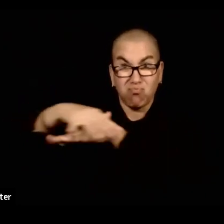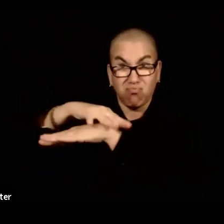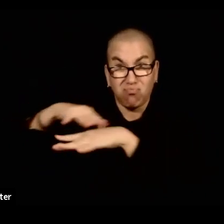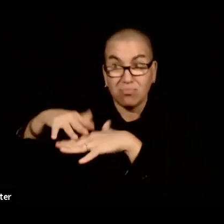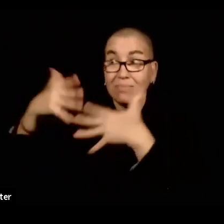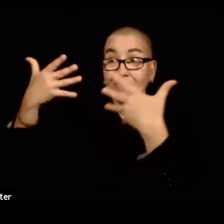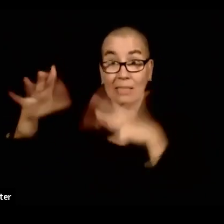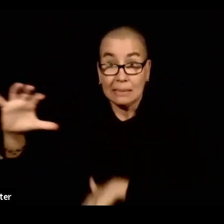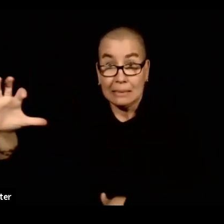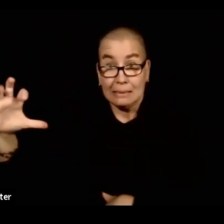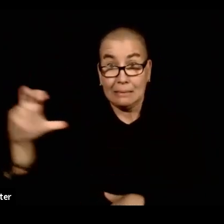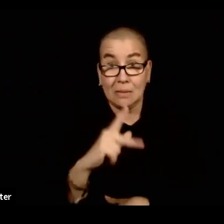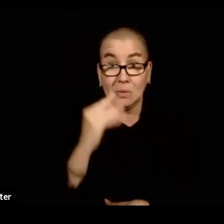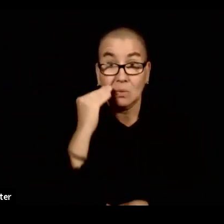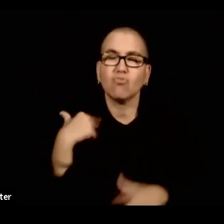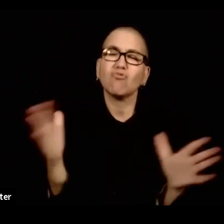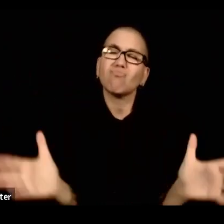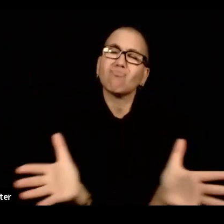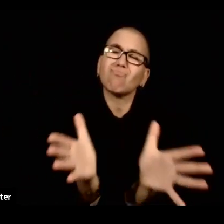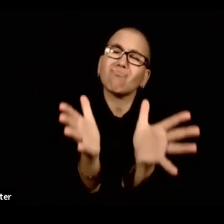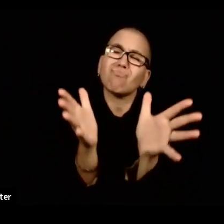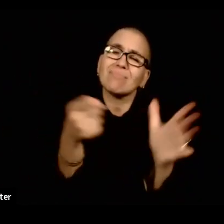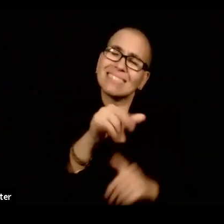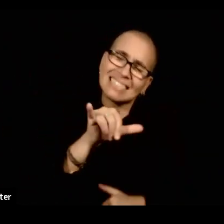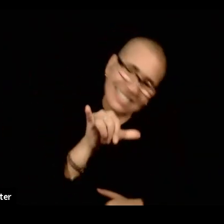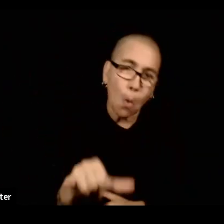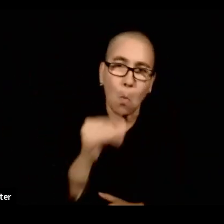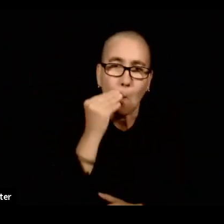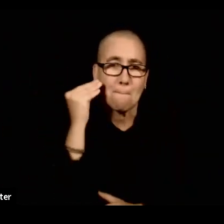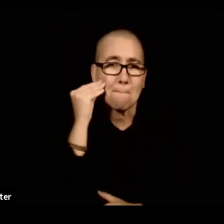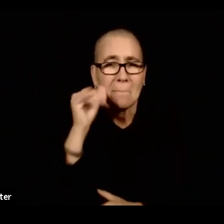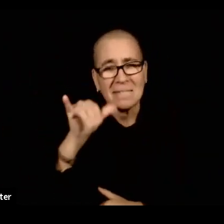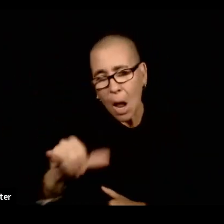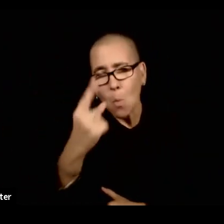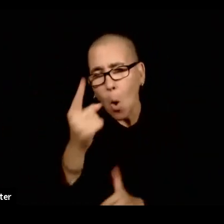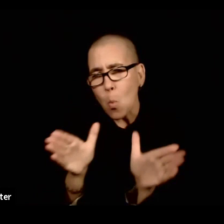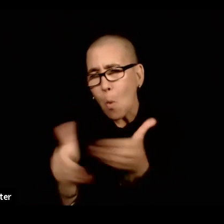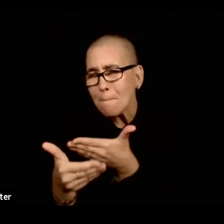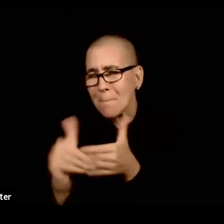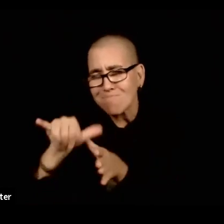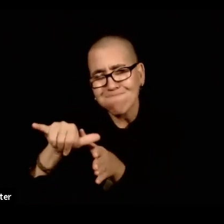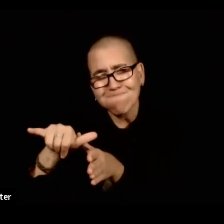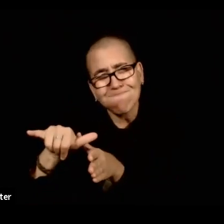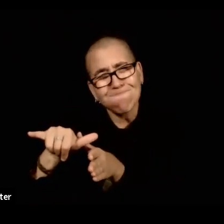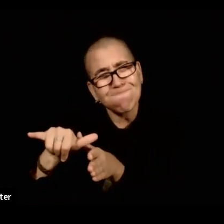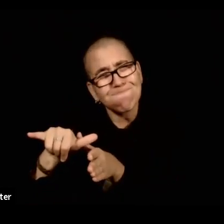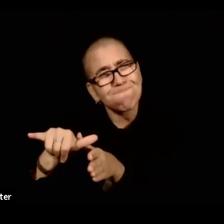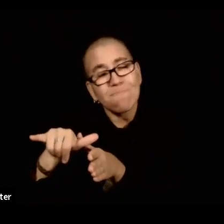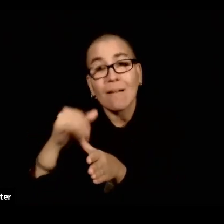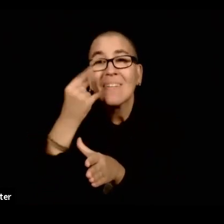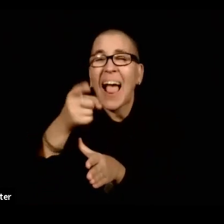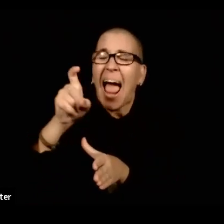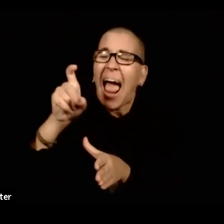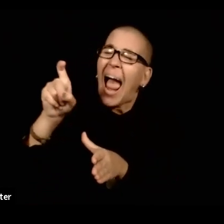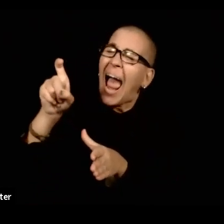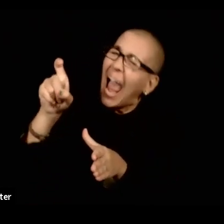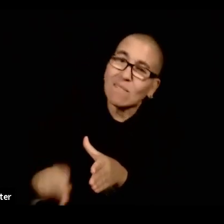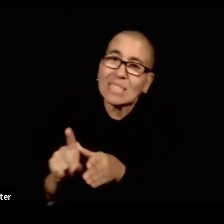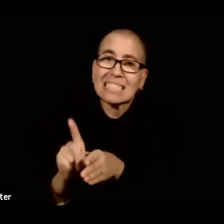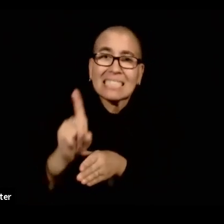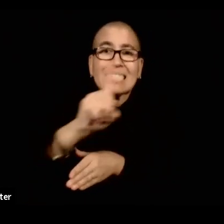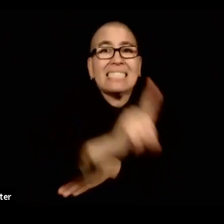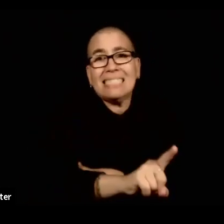limit their additional, social activity. And particularly if it's someone, they should be